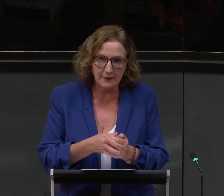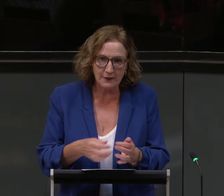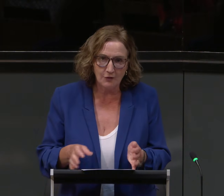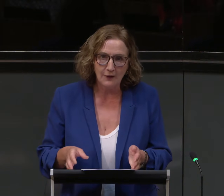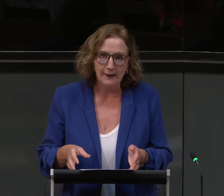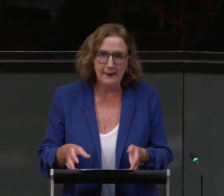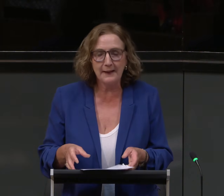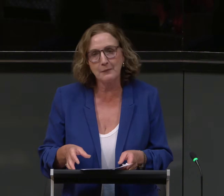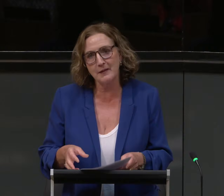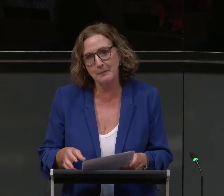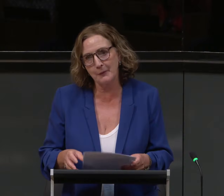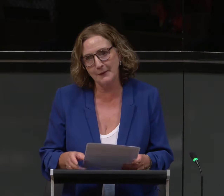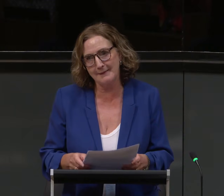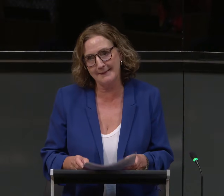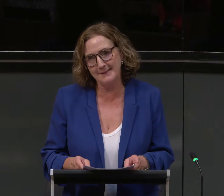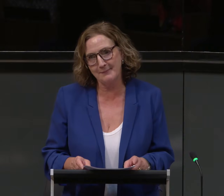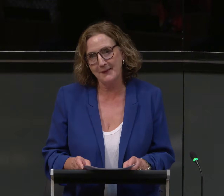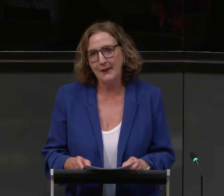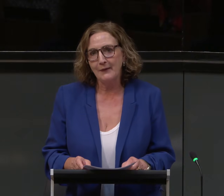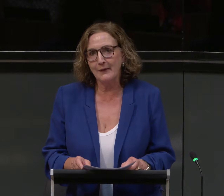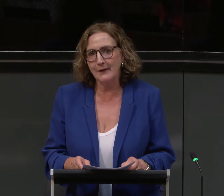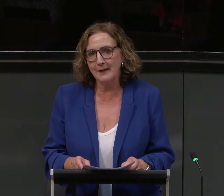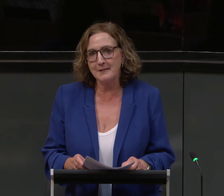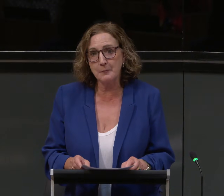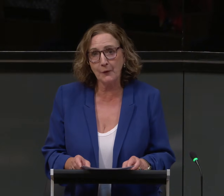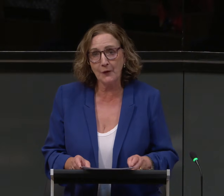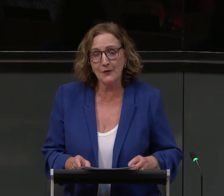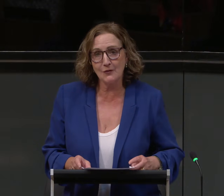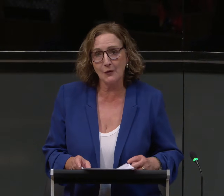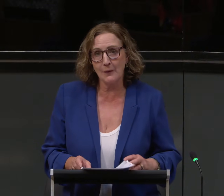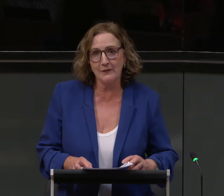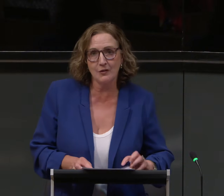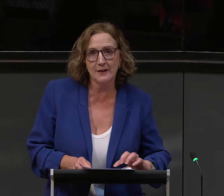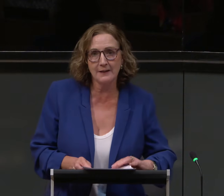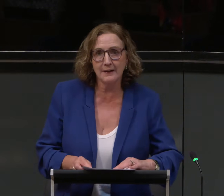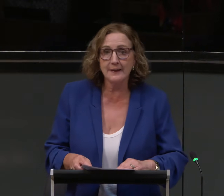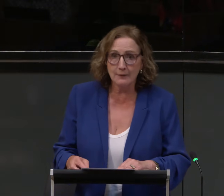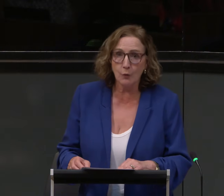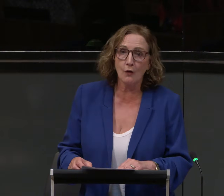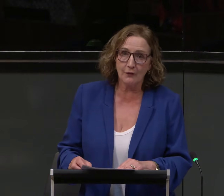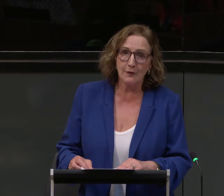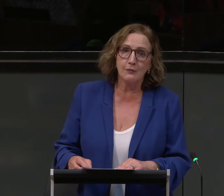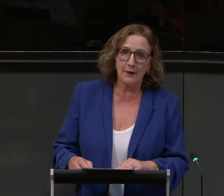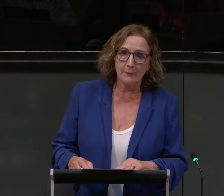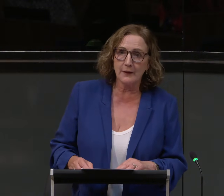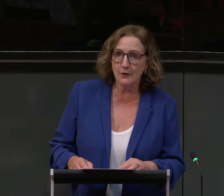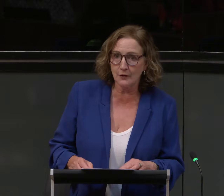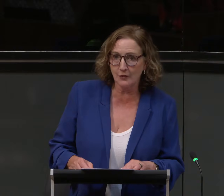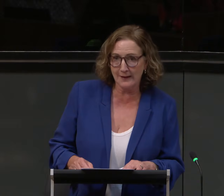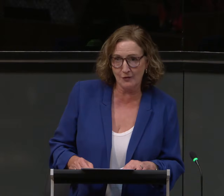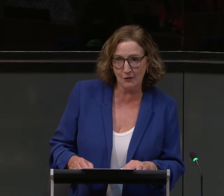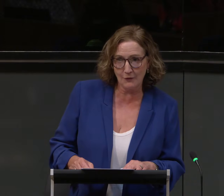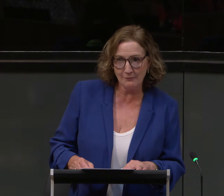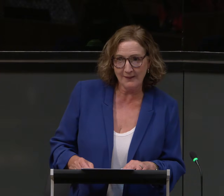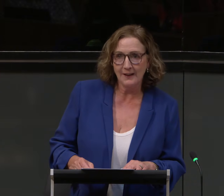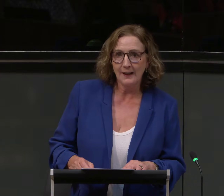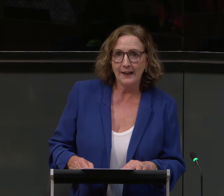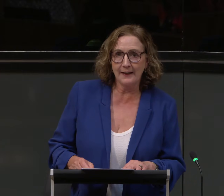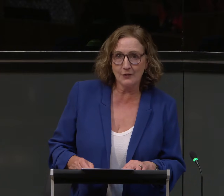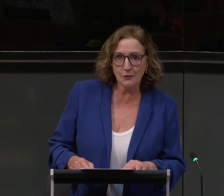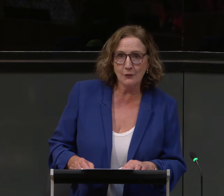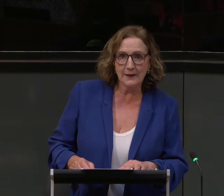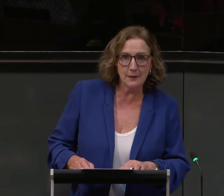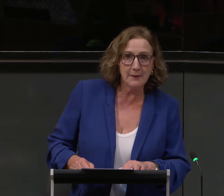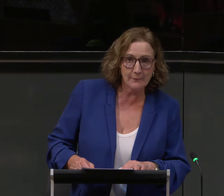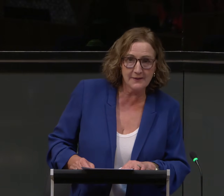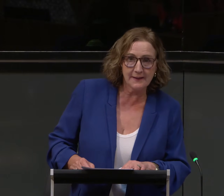Menai Bridge, and I am disappointed that I did put an urgent question in. It was a very urgent issue, and